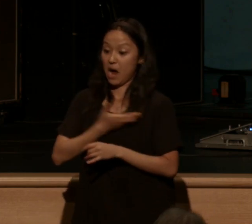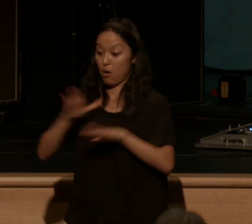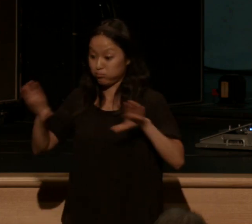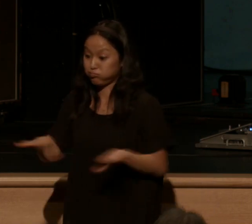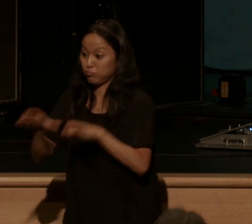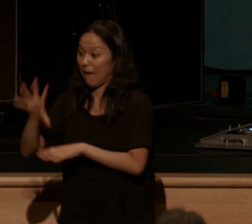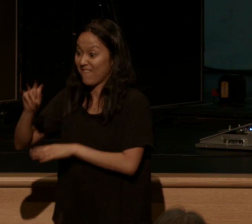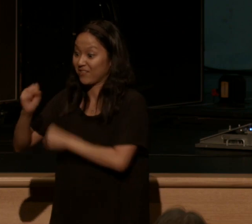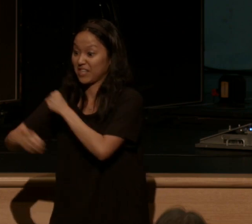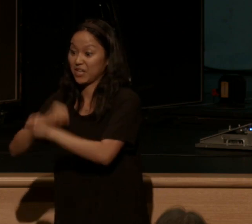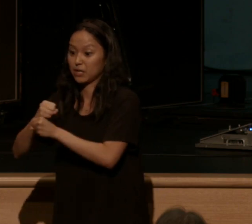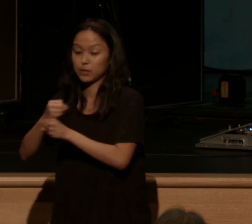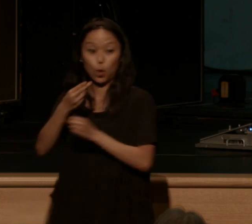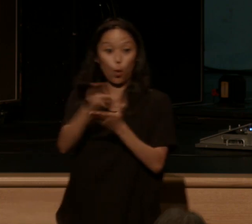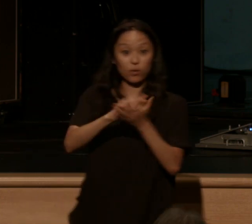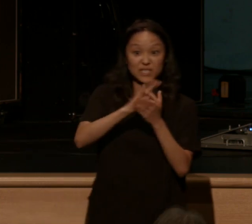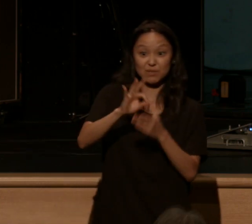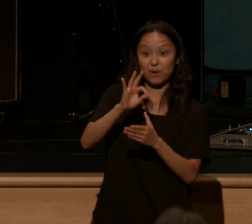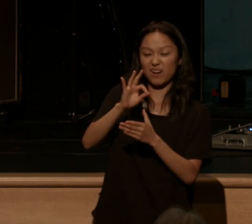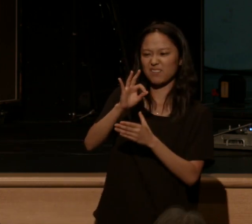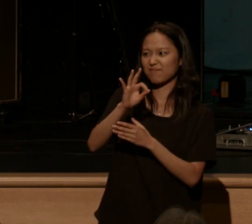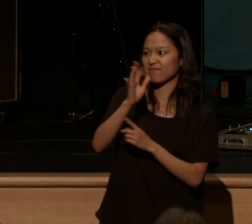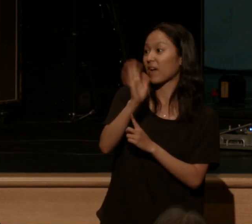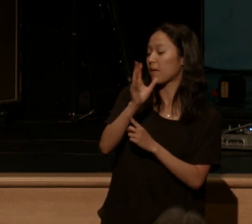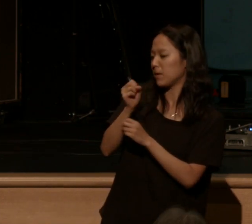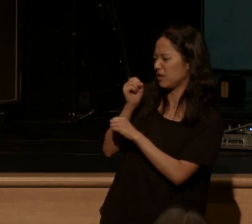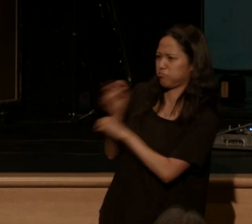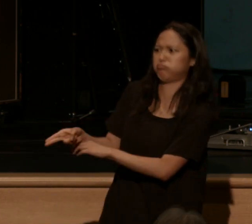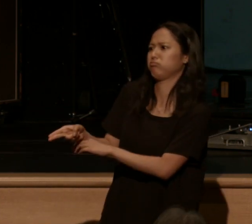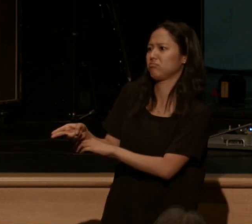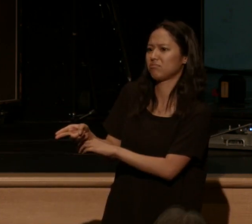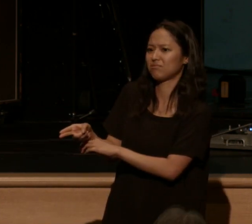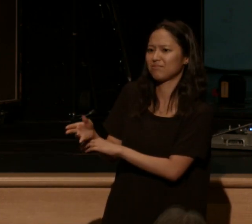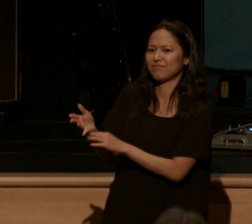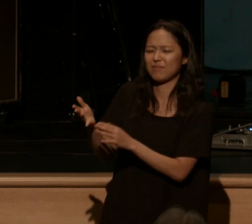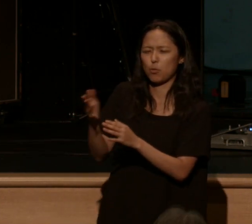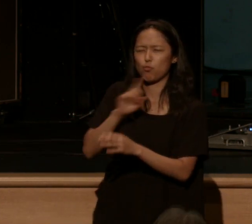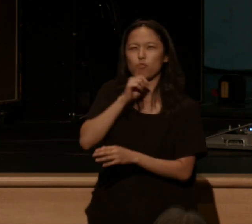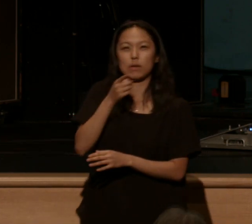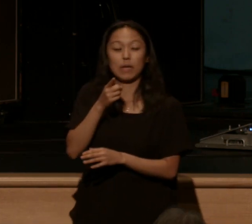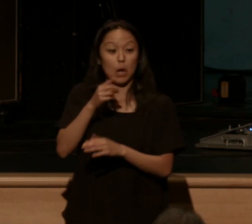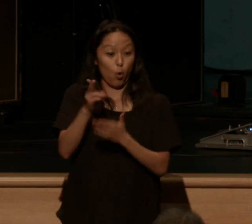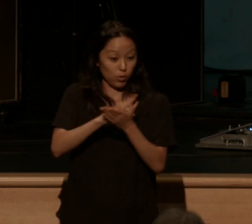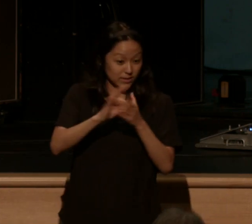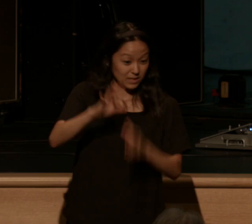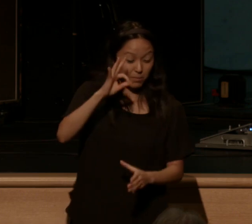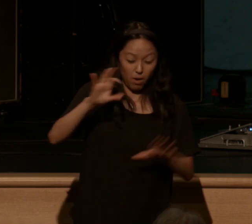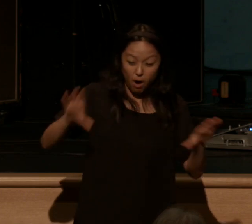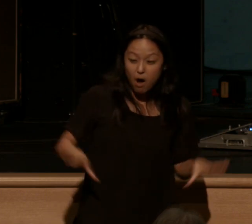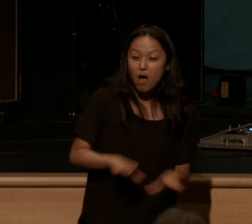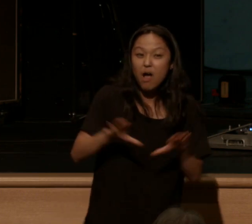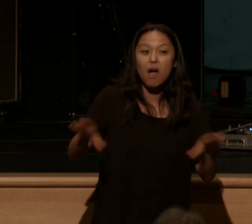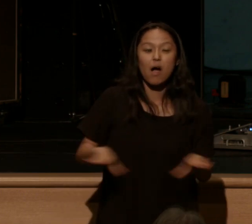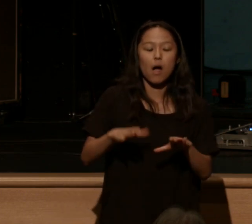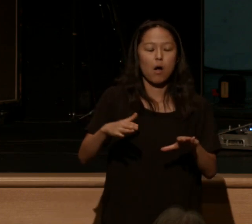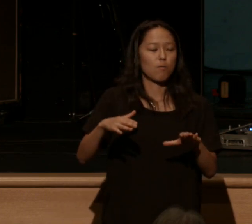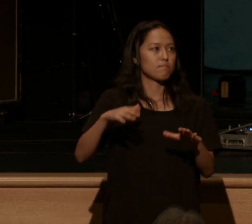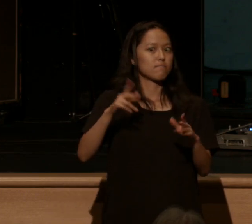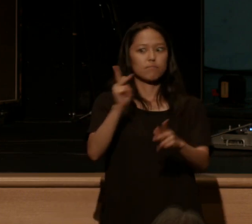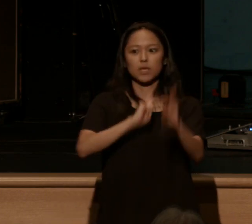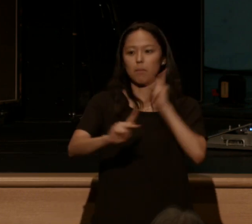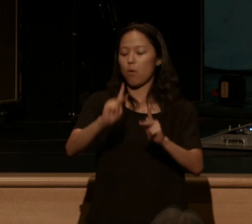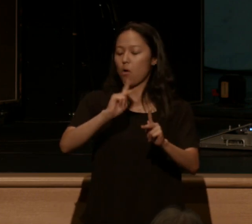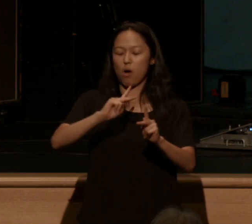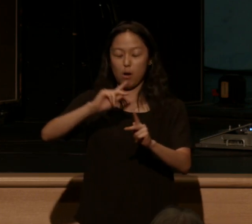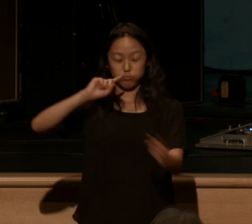can do in 50 years. That's so true, isn't it? When the Holy Spirit decides to move, man, people get changed